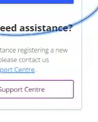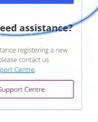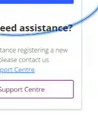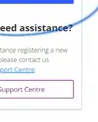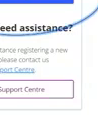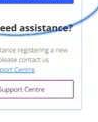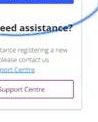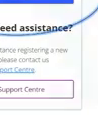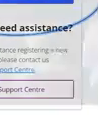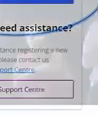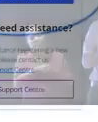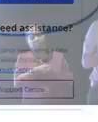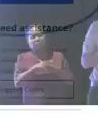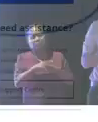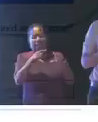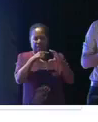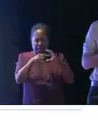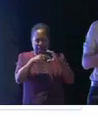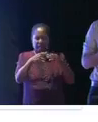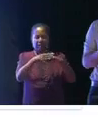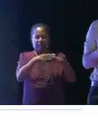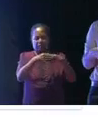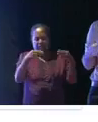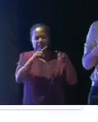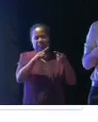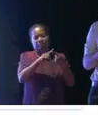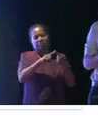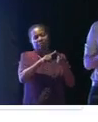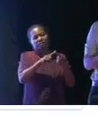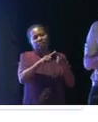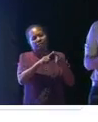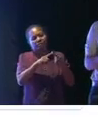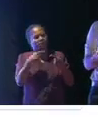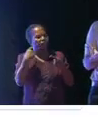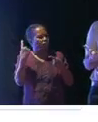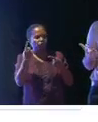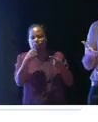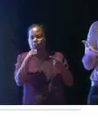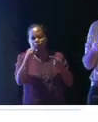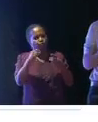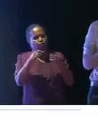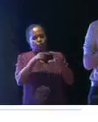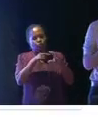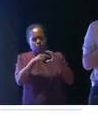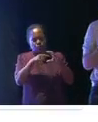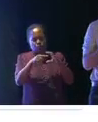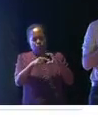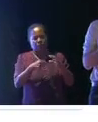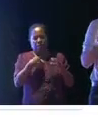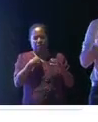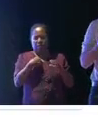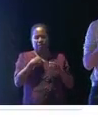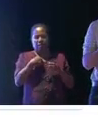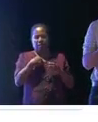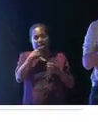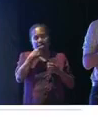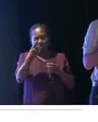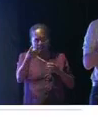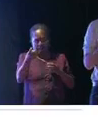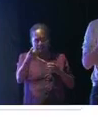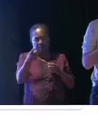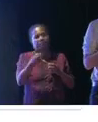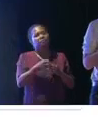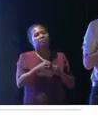from you. You're going to need an email address. Okay. Now, for those who don't have an email address, I would highly recommend it because it's exactly that. It's